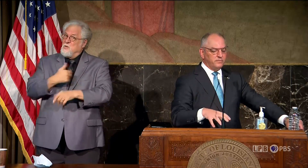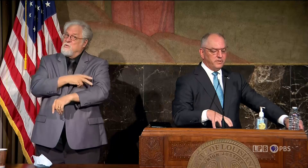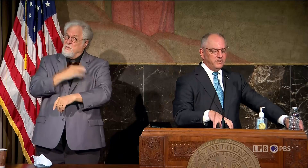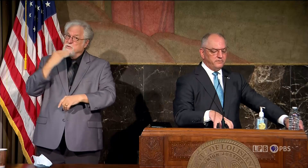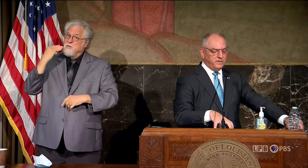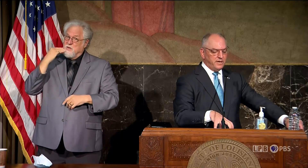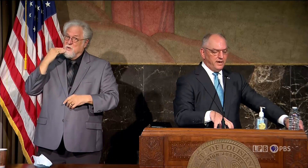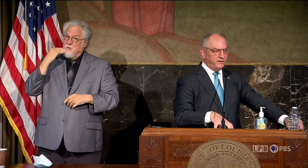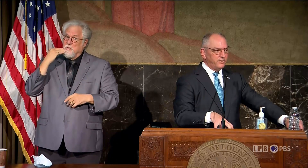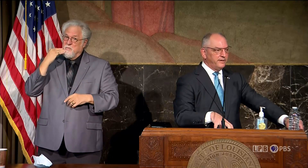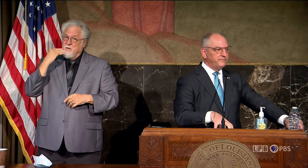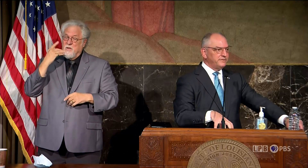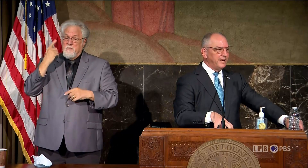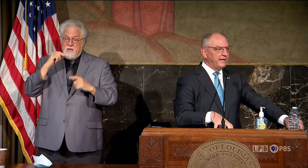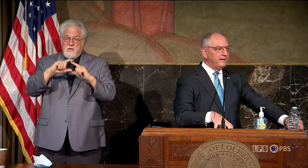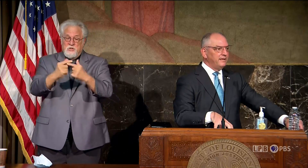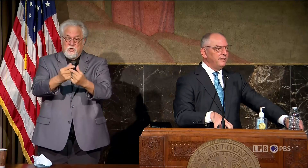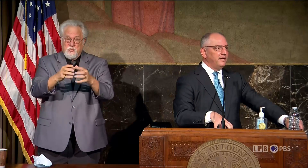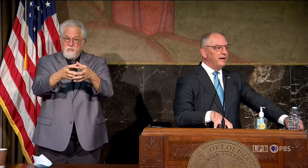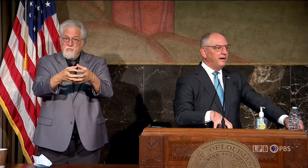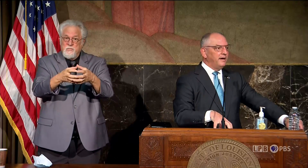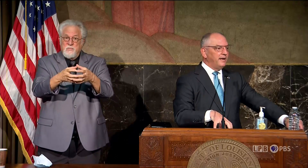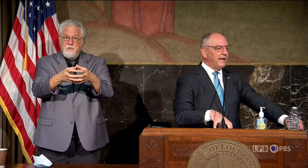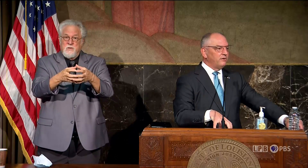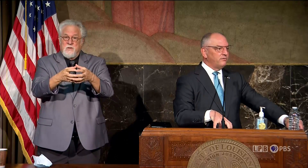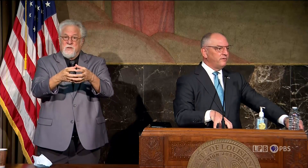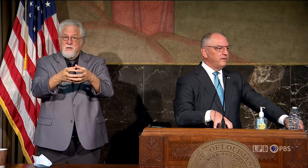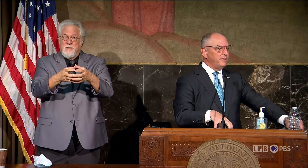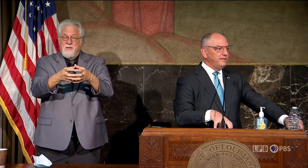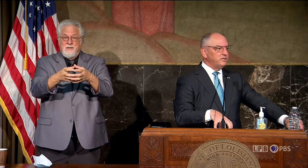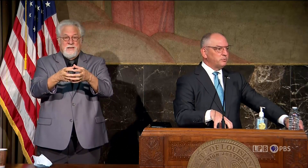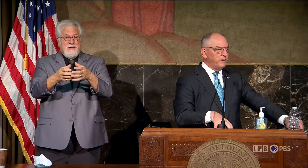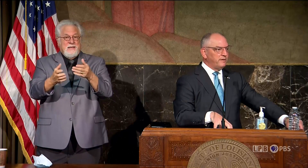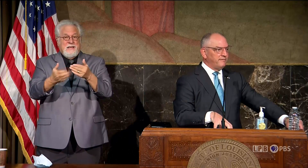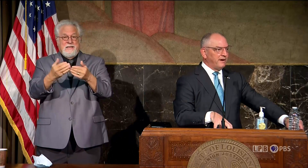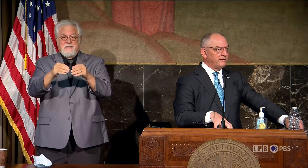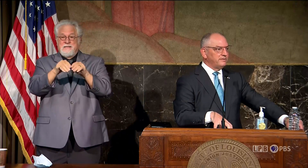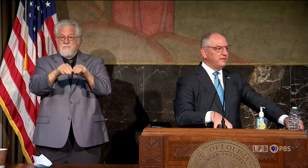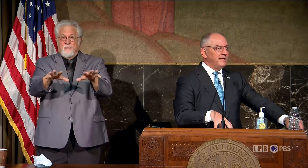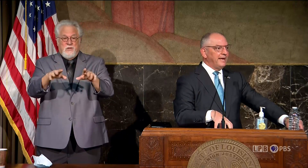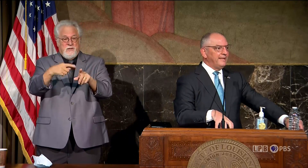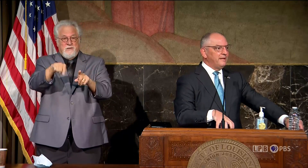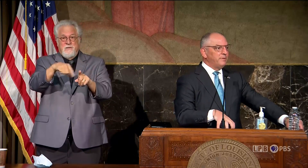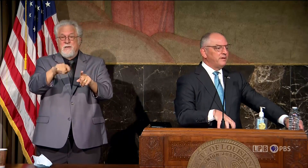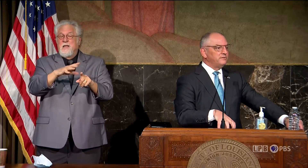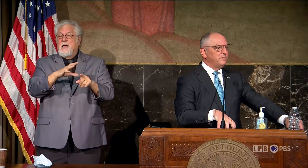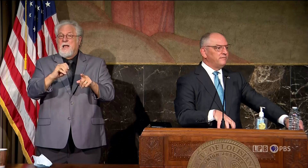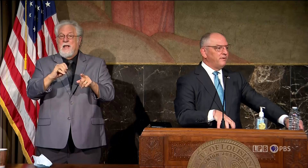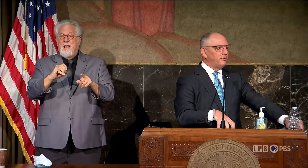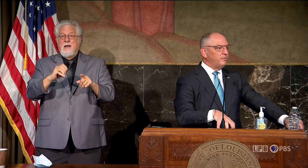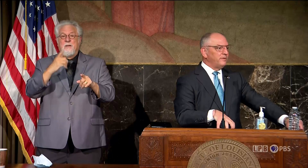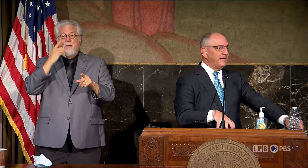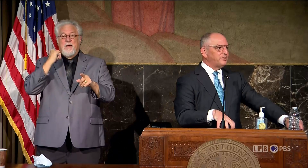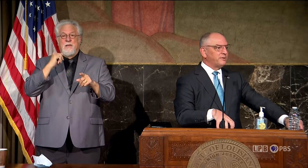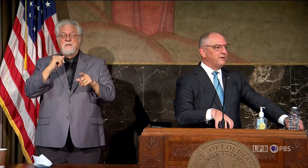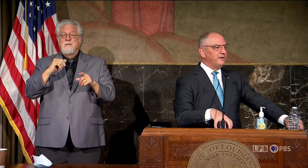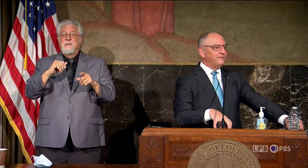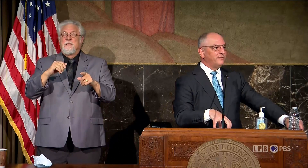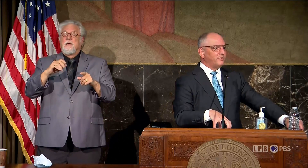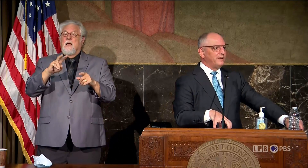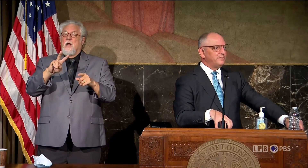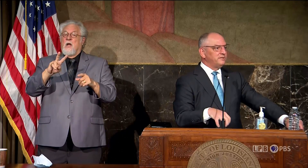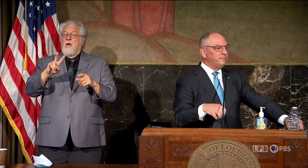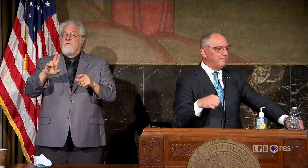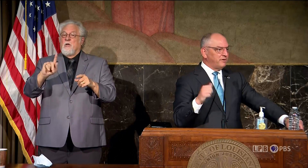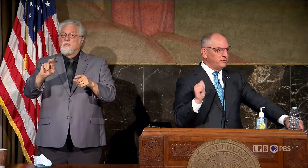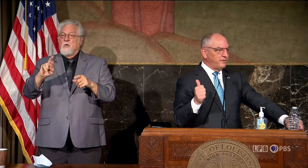homes, or because of the congregate setting, allows for the easy spread of the virus, and then because of the vulnerable nature of